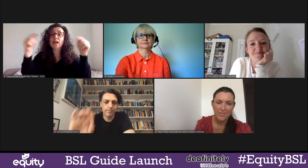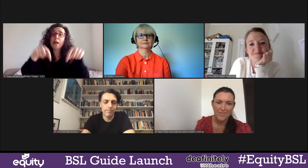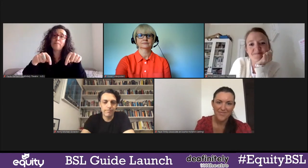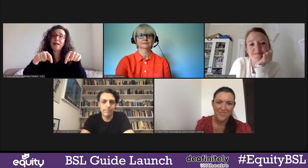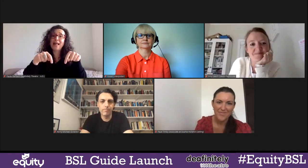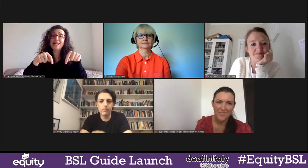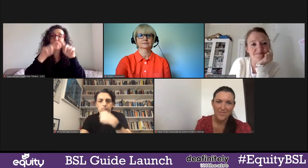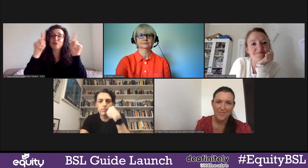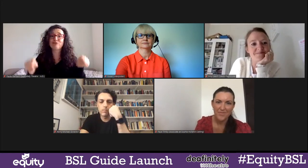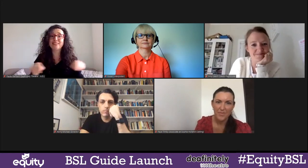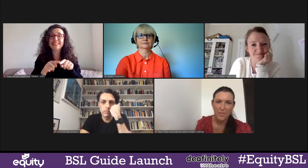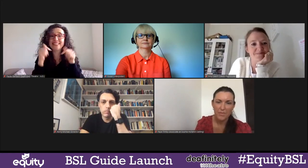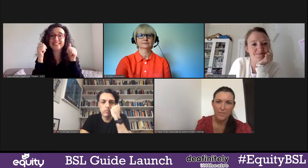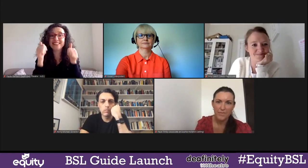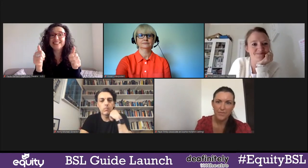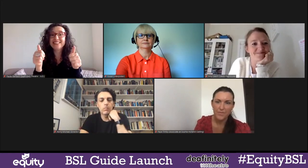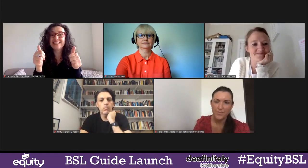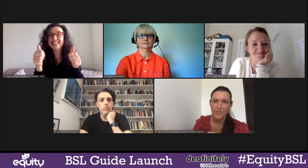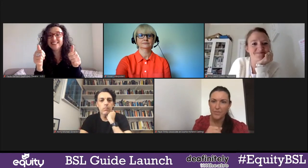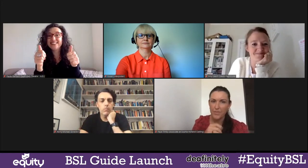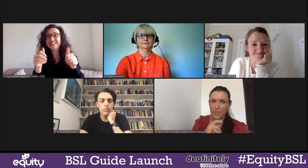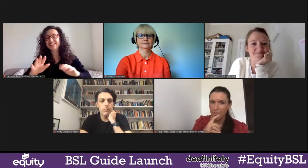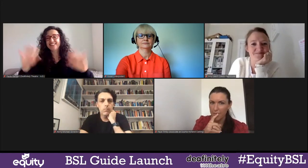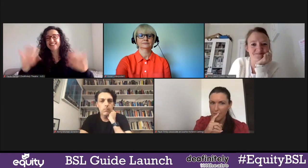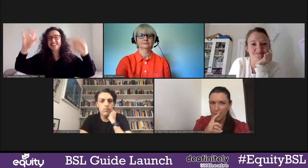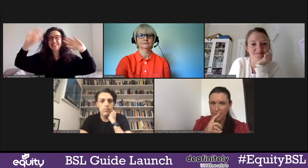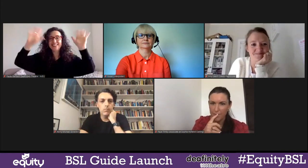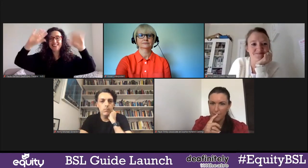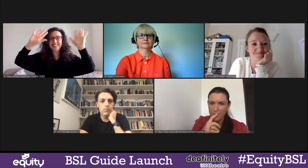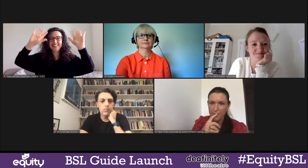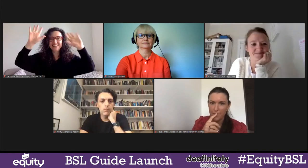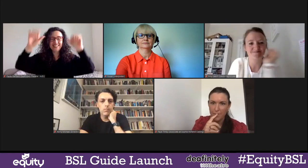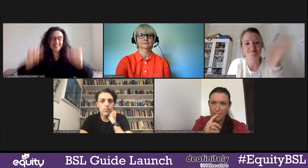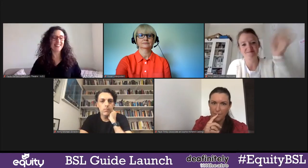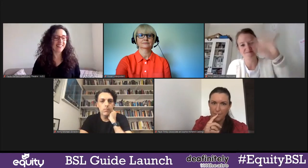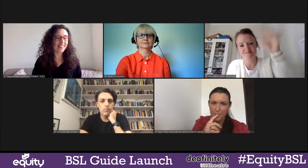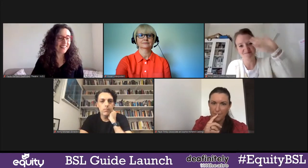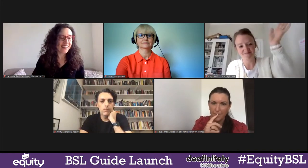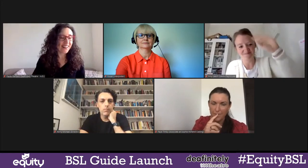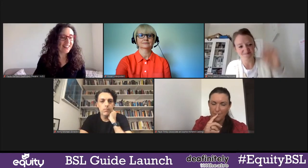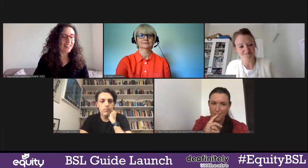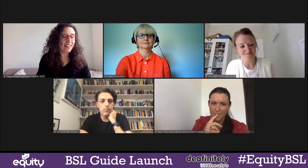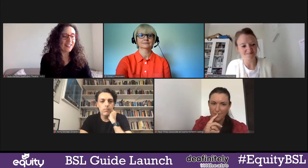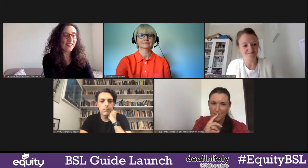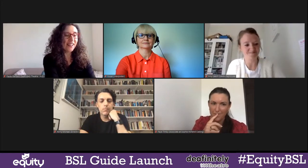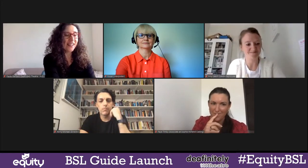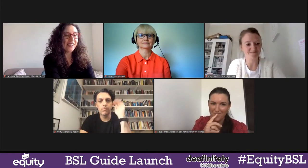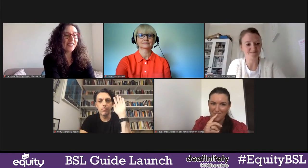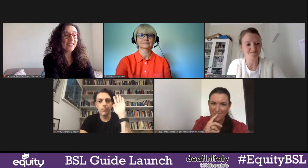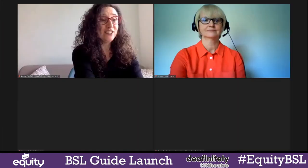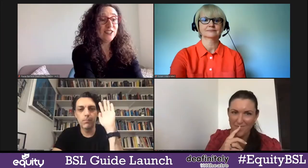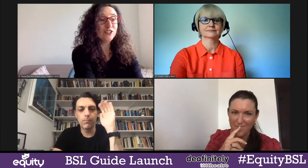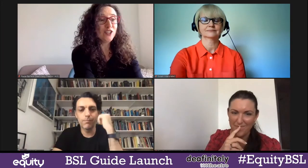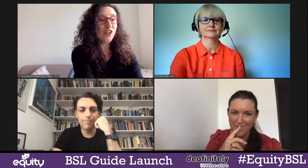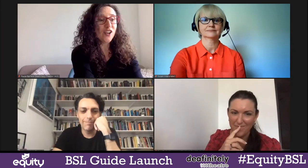And obviously, as we talked about, if there's a question you would like to answer, please do come back on the screen. So just a short goodbye for